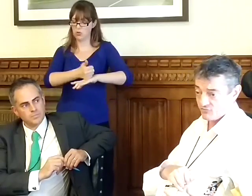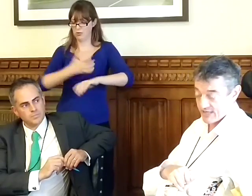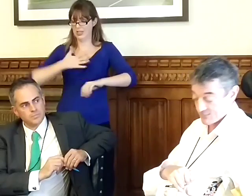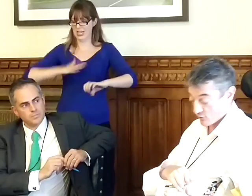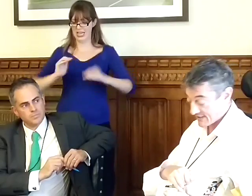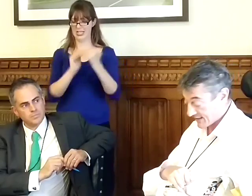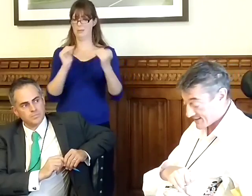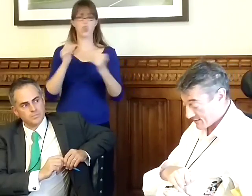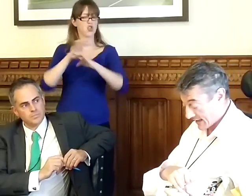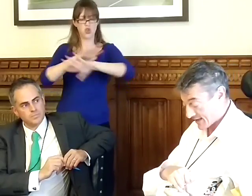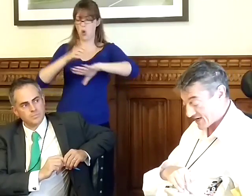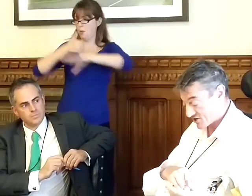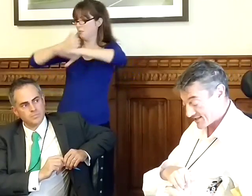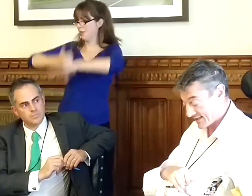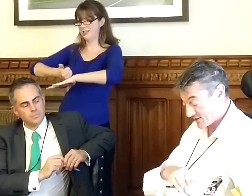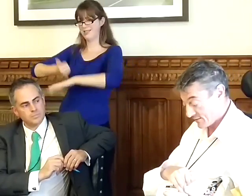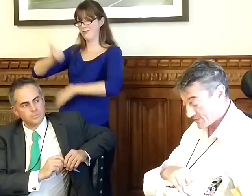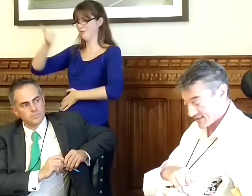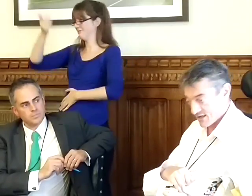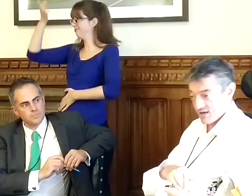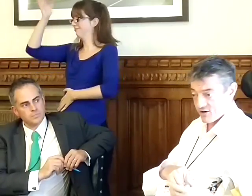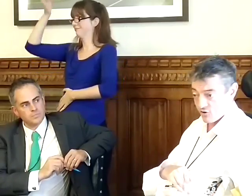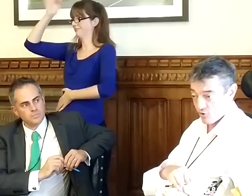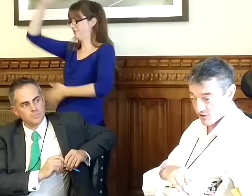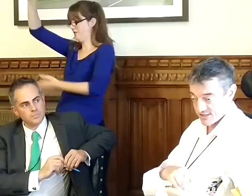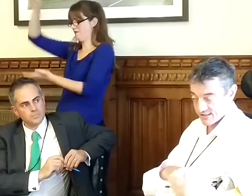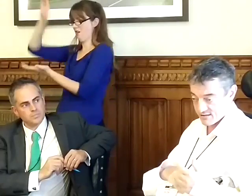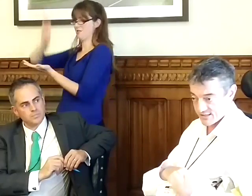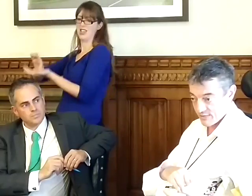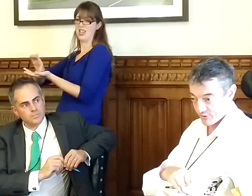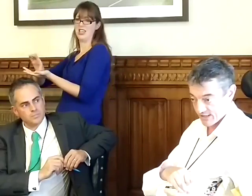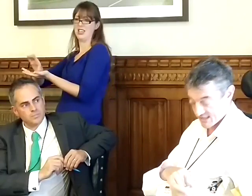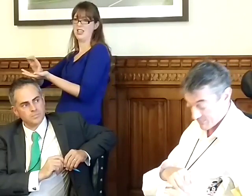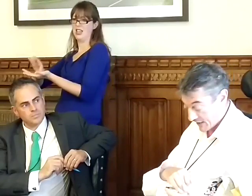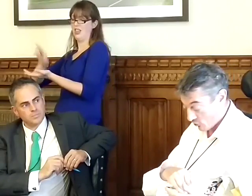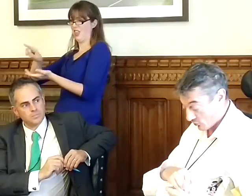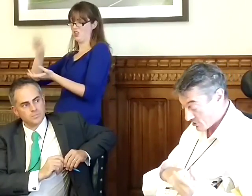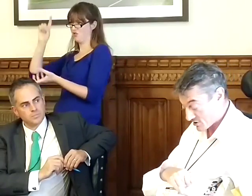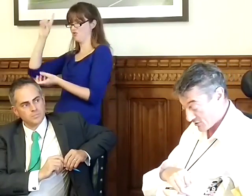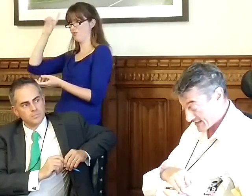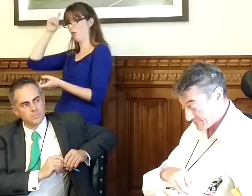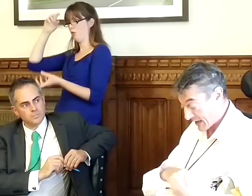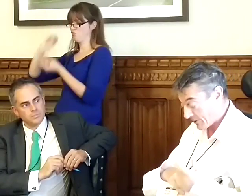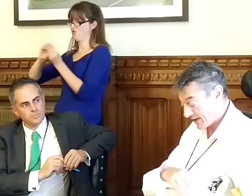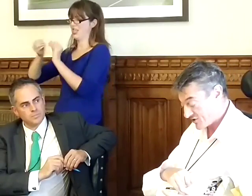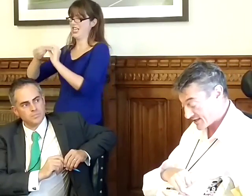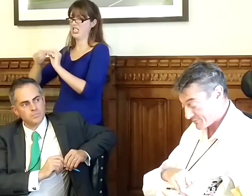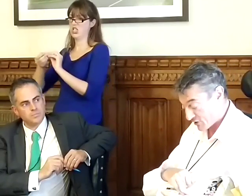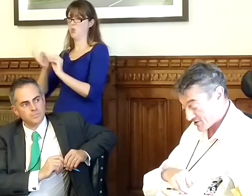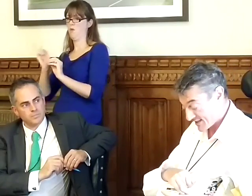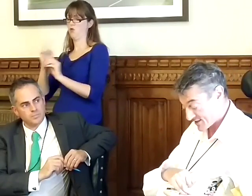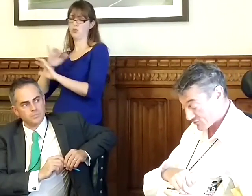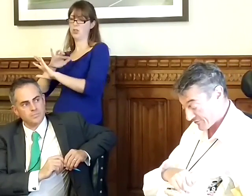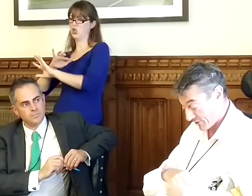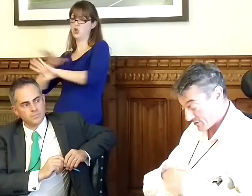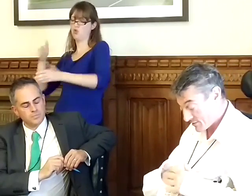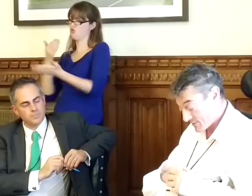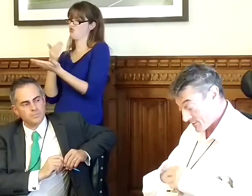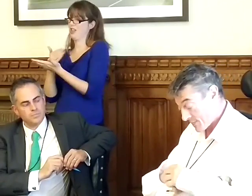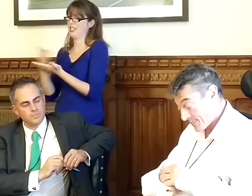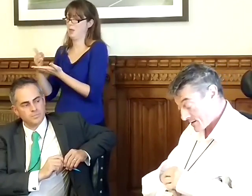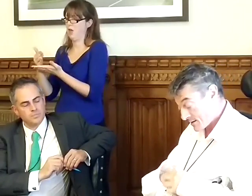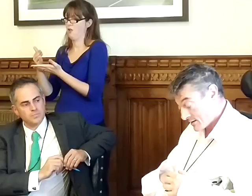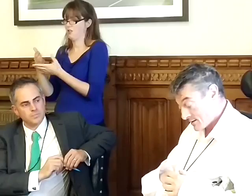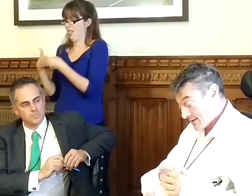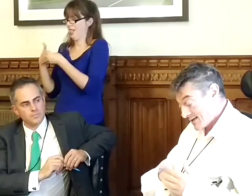funding, resource allocation systems concocted deliberately to be non-transparent and just process-driven.